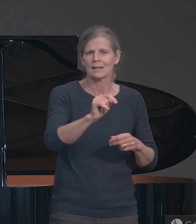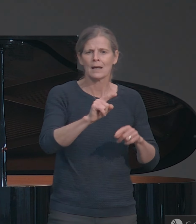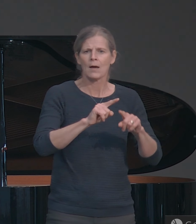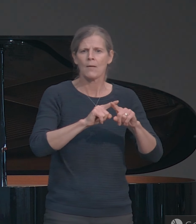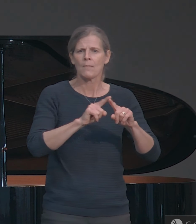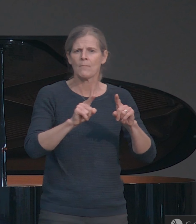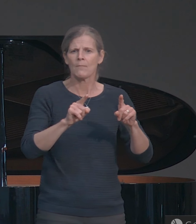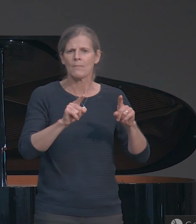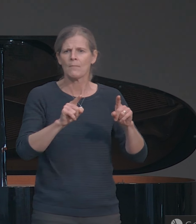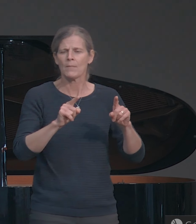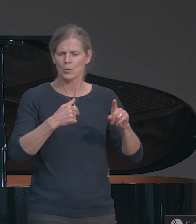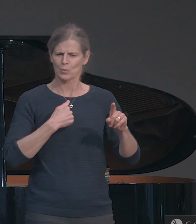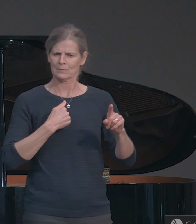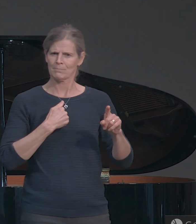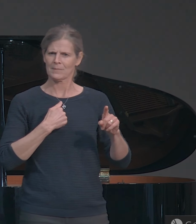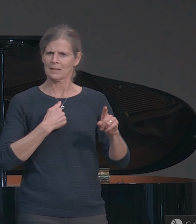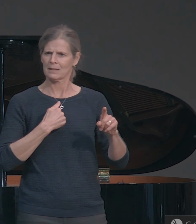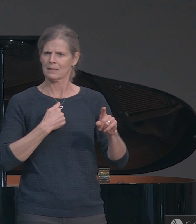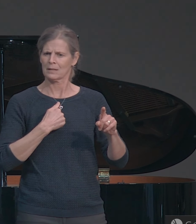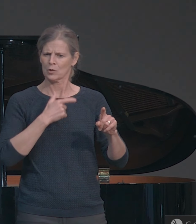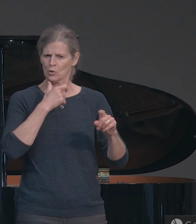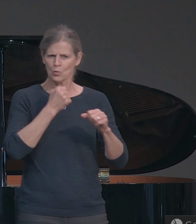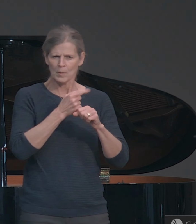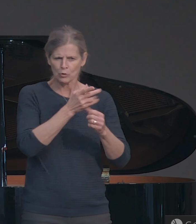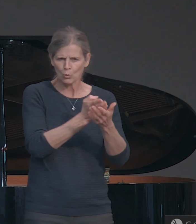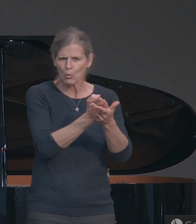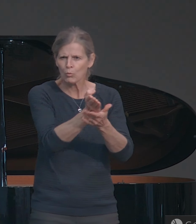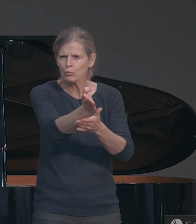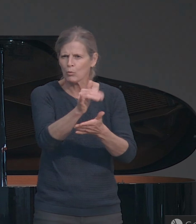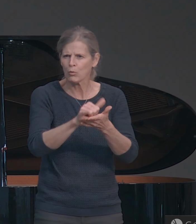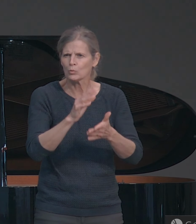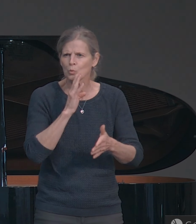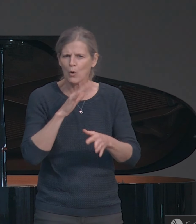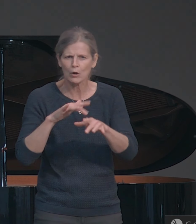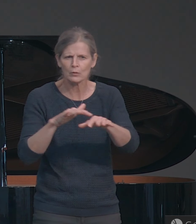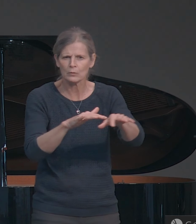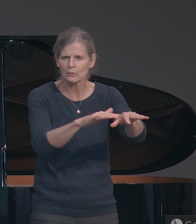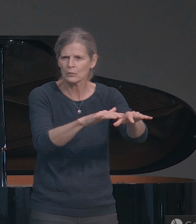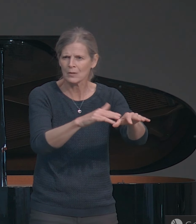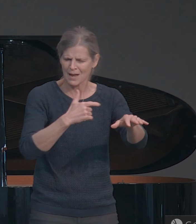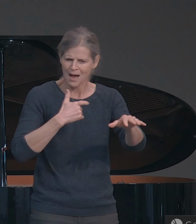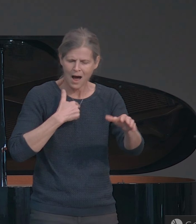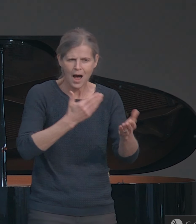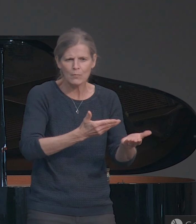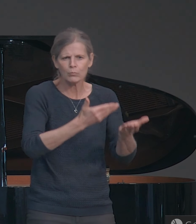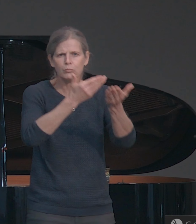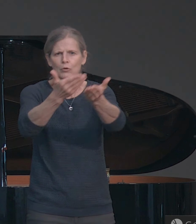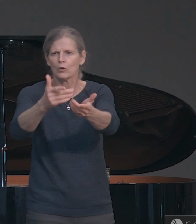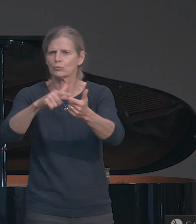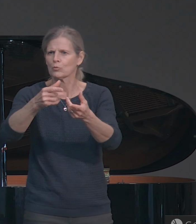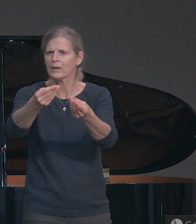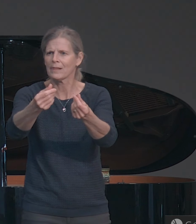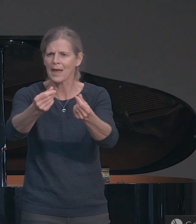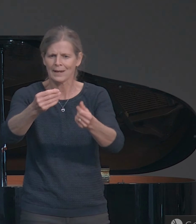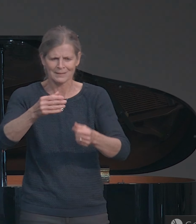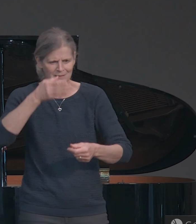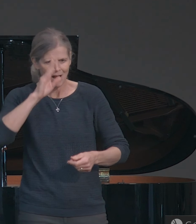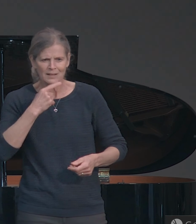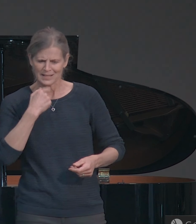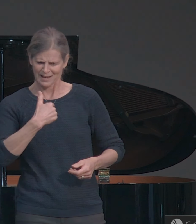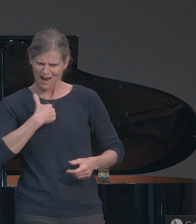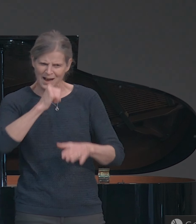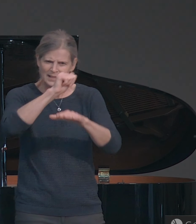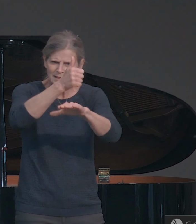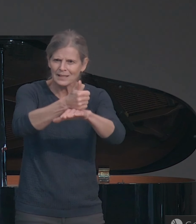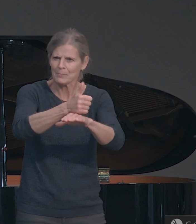But it was I who took you through the waters of the Jordan. It was I who brought you to the land. It was I who